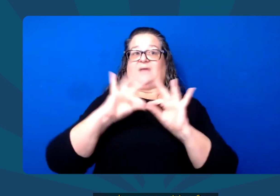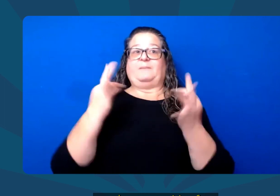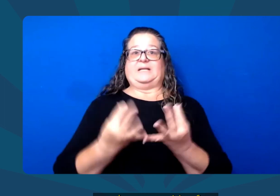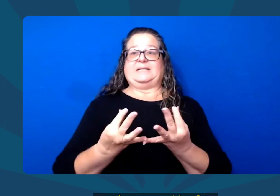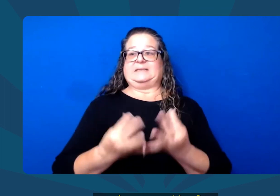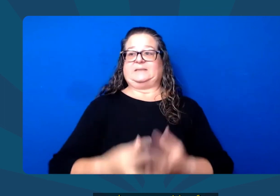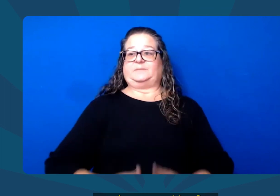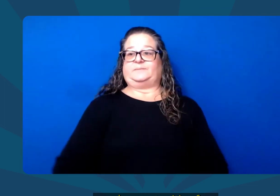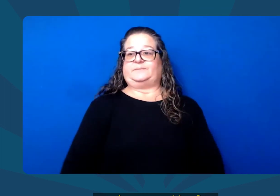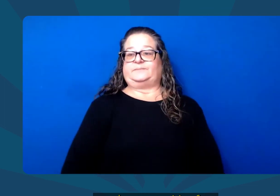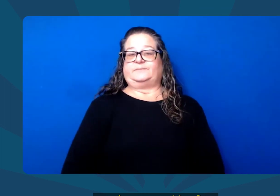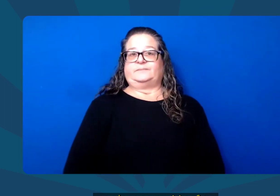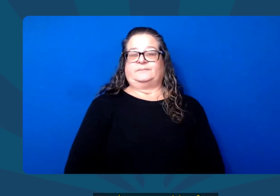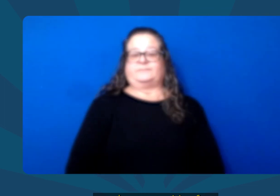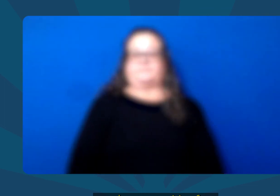individuals and families.